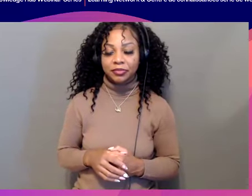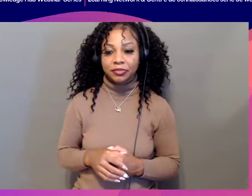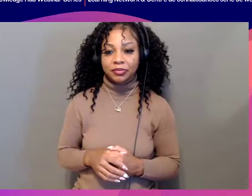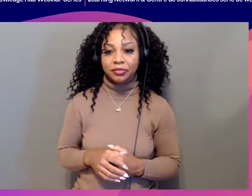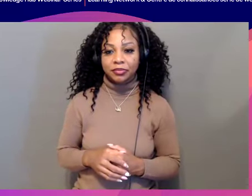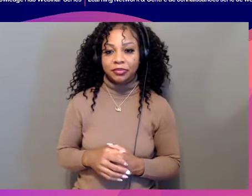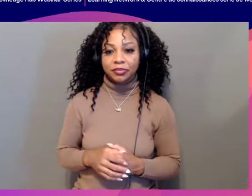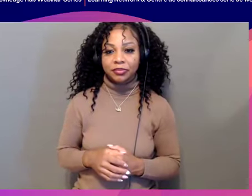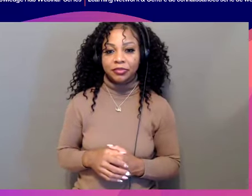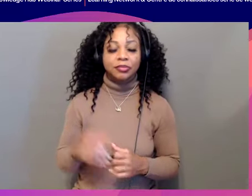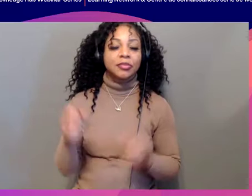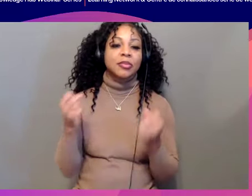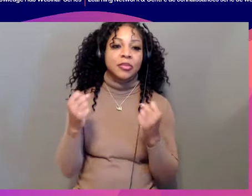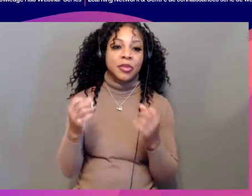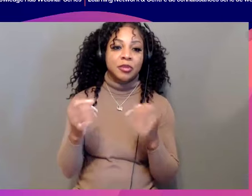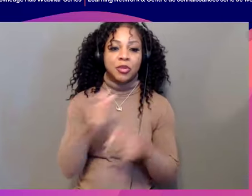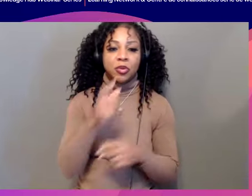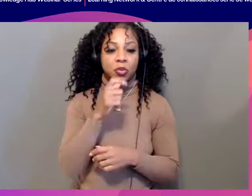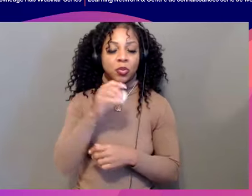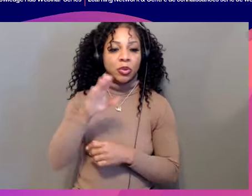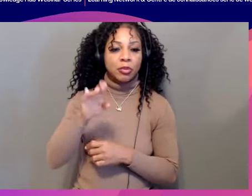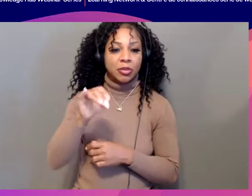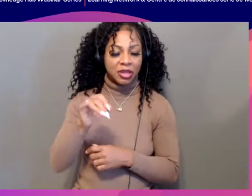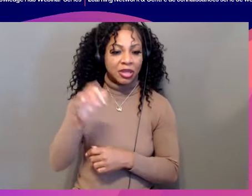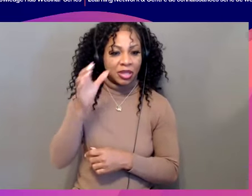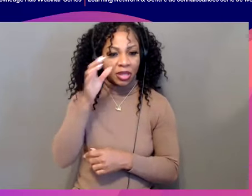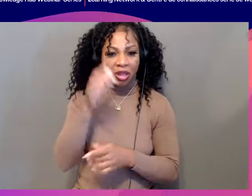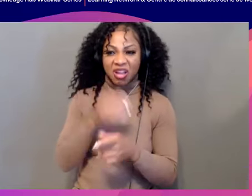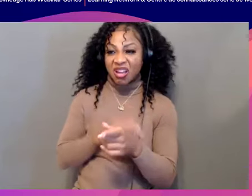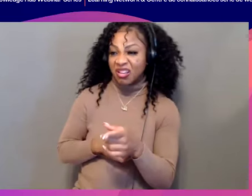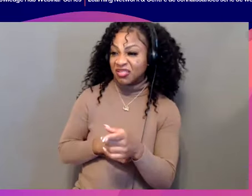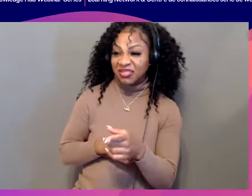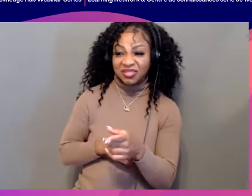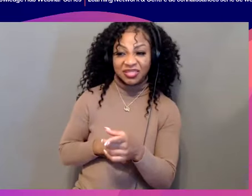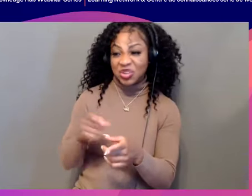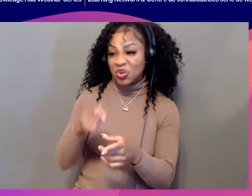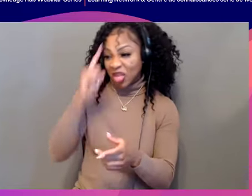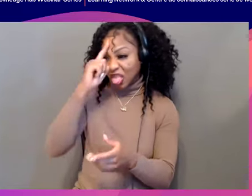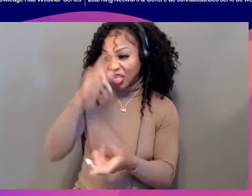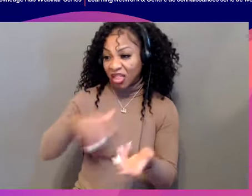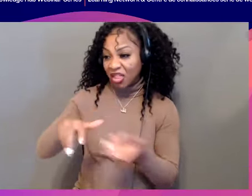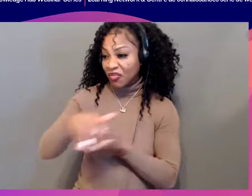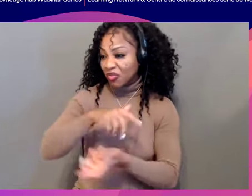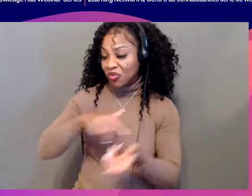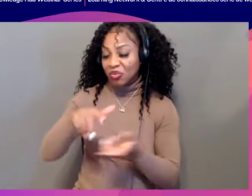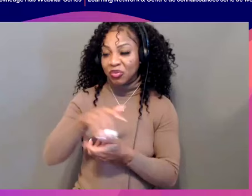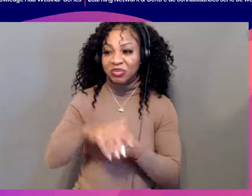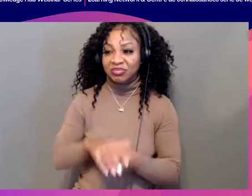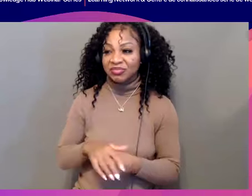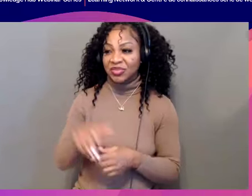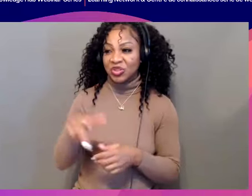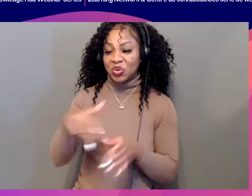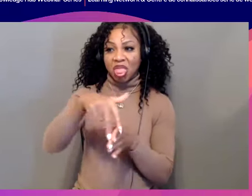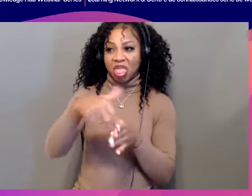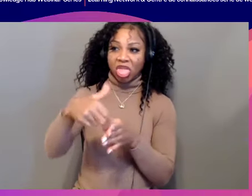of folks who are bisexual hear things like, you just don't know what you want, you're confused, you're a fence